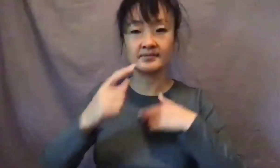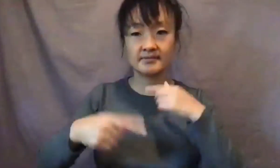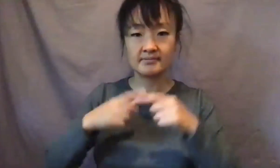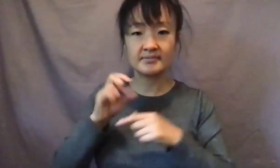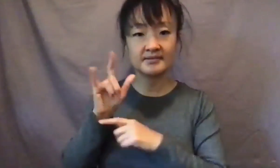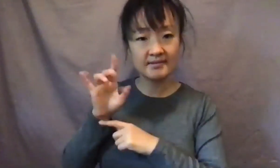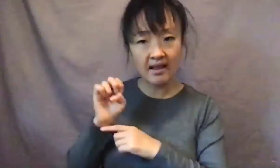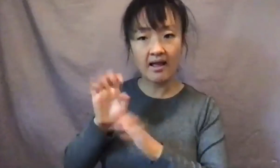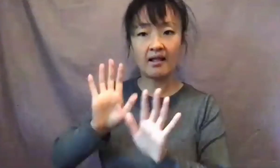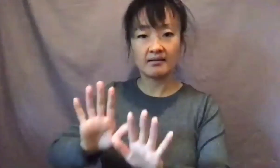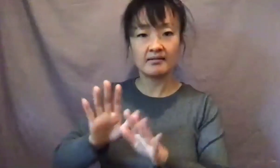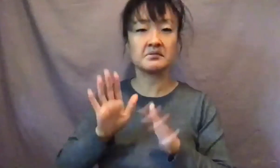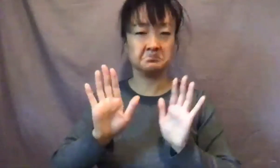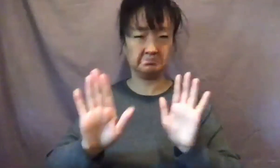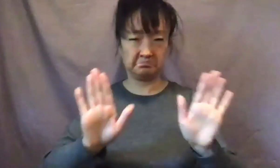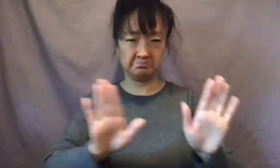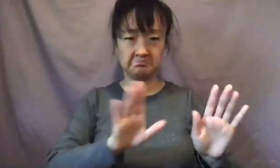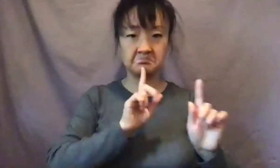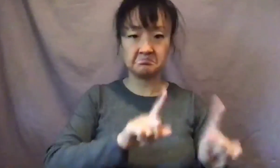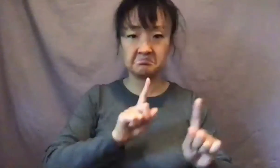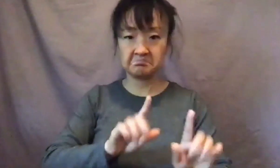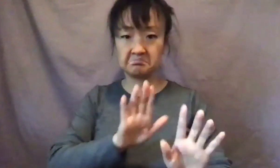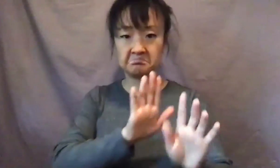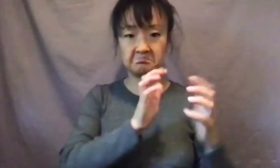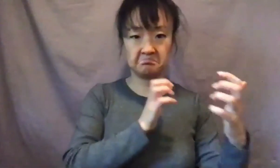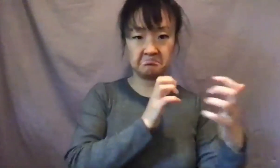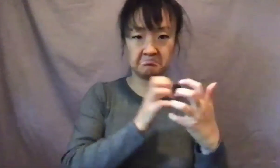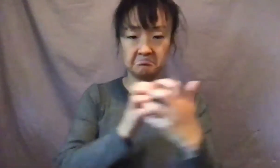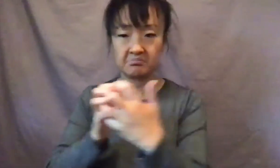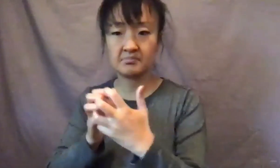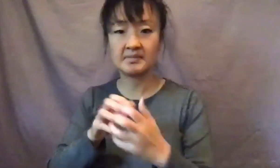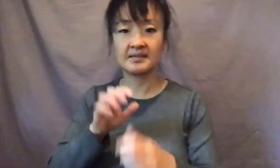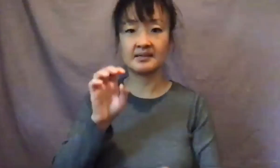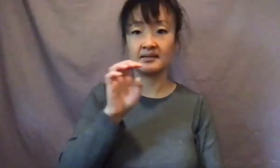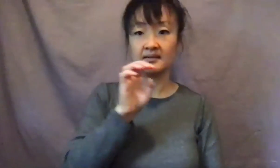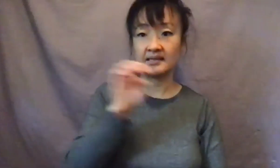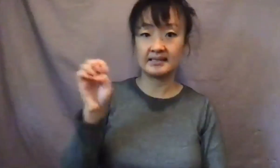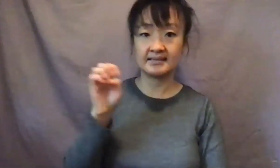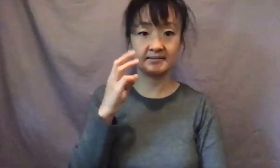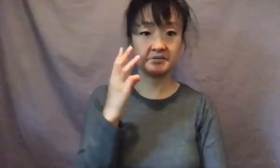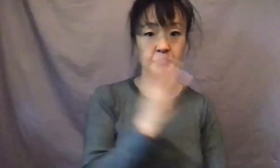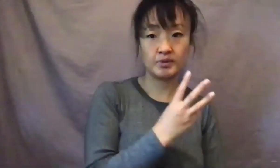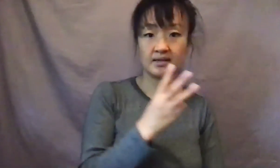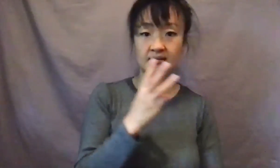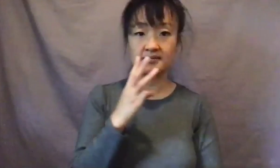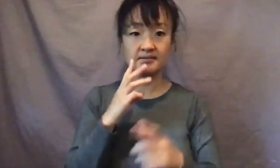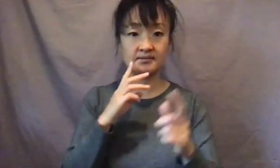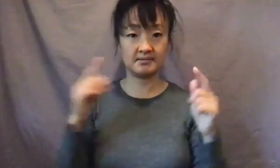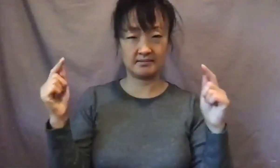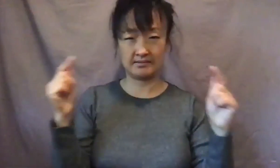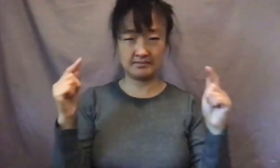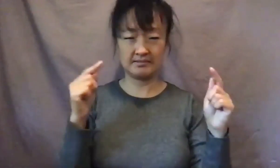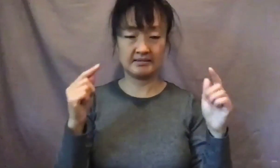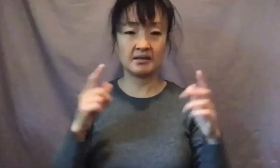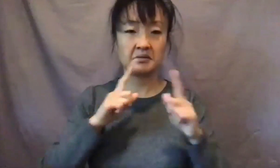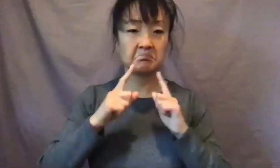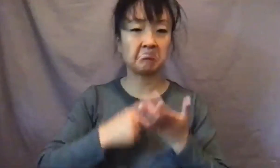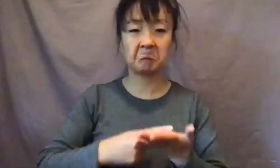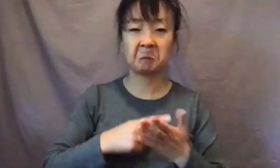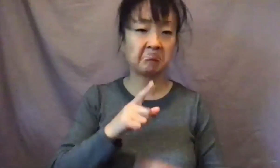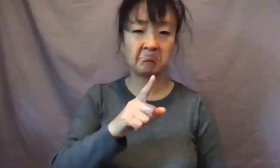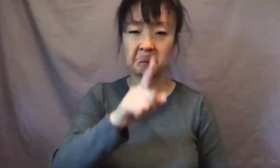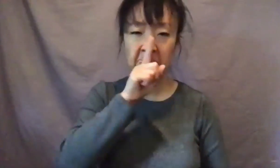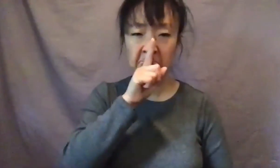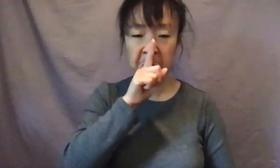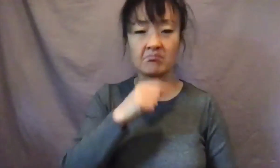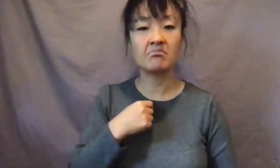respond accordingly. This is not an East or a versus West conversation. I see the value again in